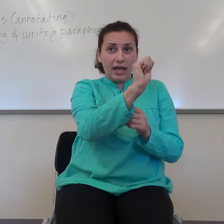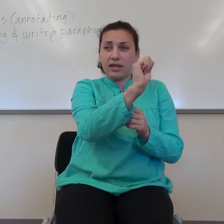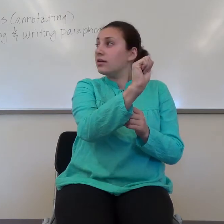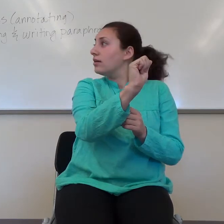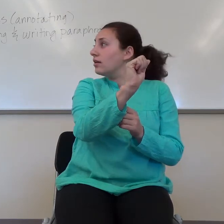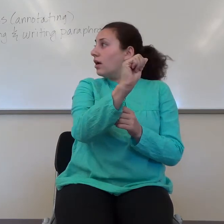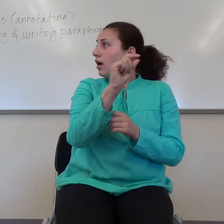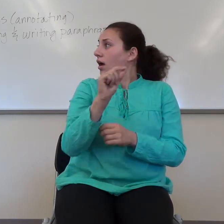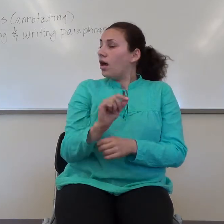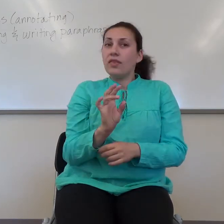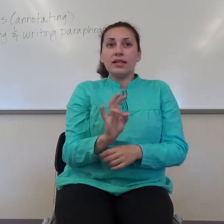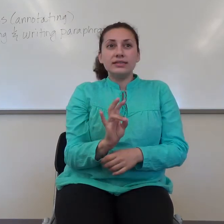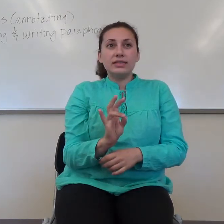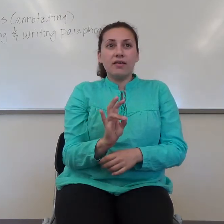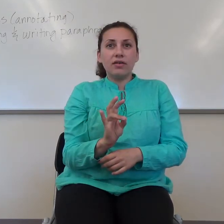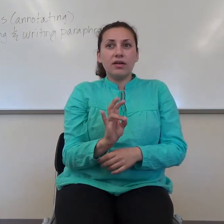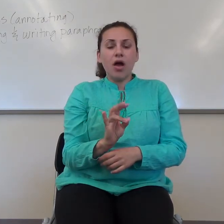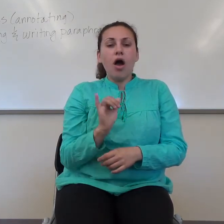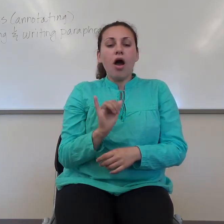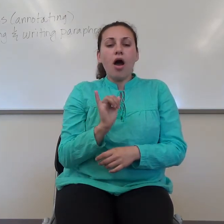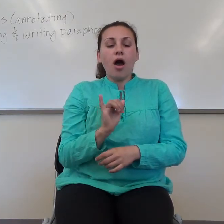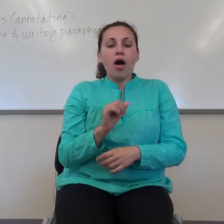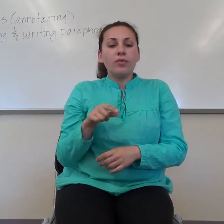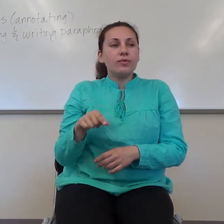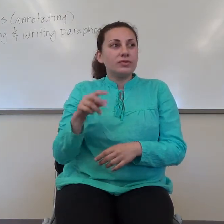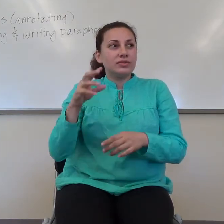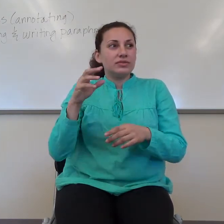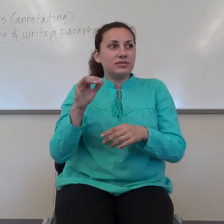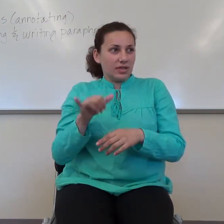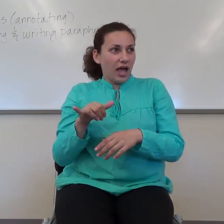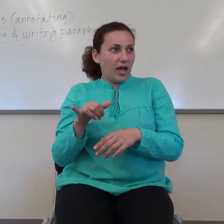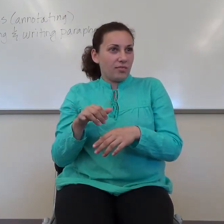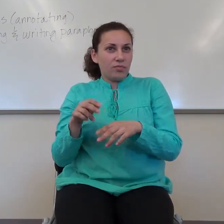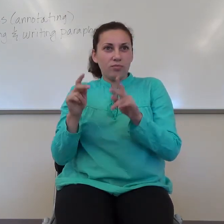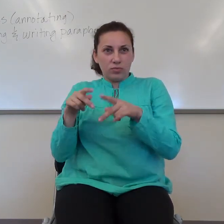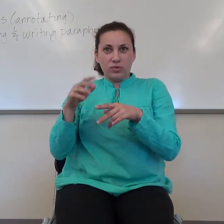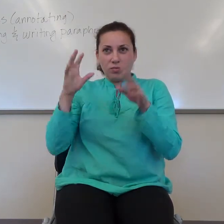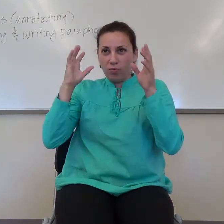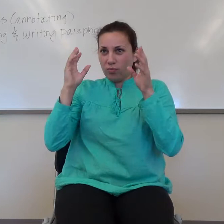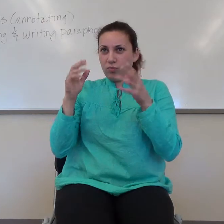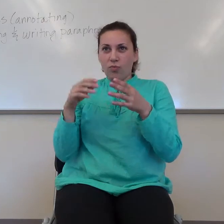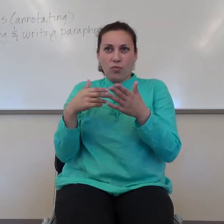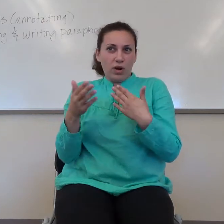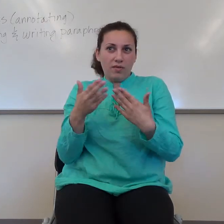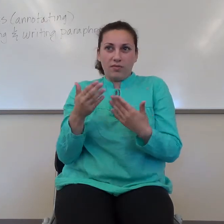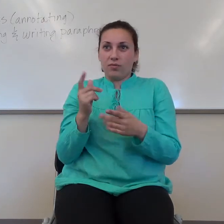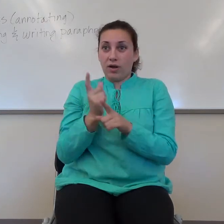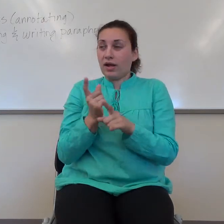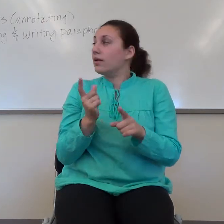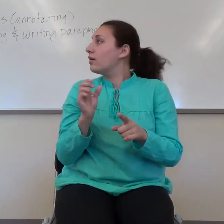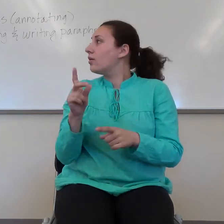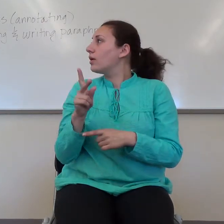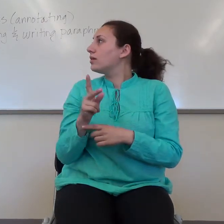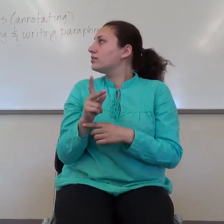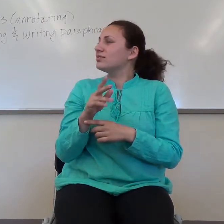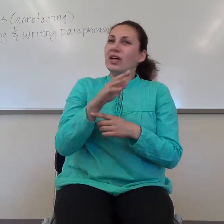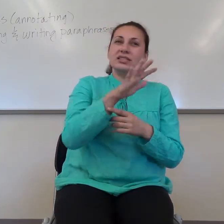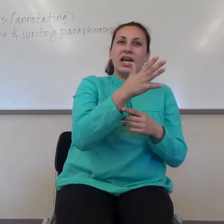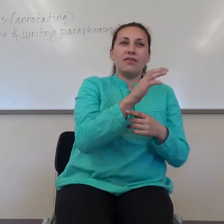wait a minute. He was this president, right? Okay, so yeah, so this was kind of a clue that this